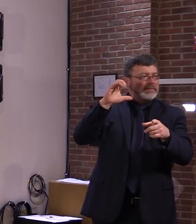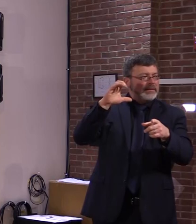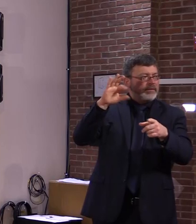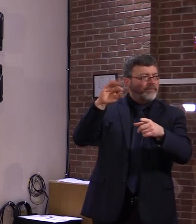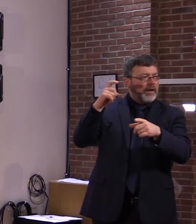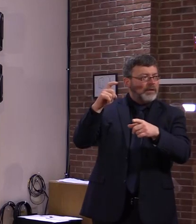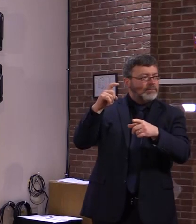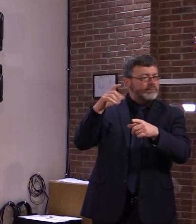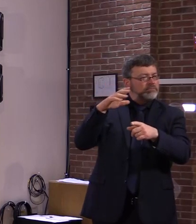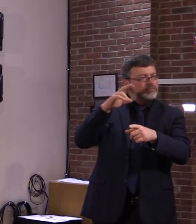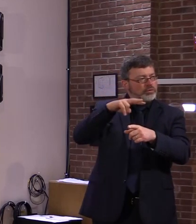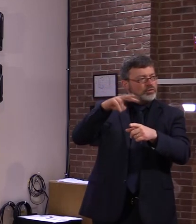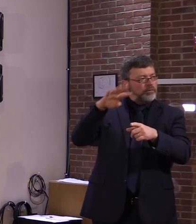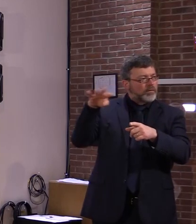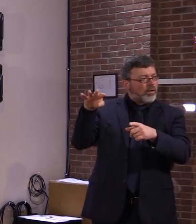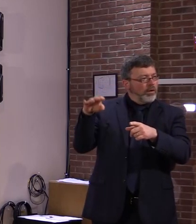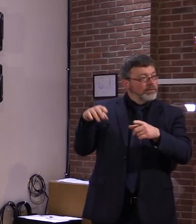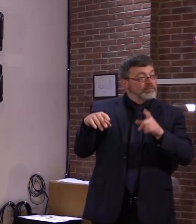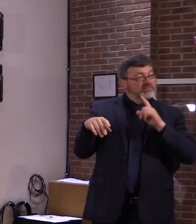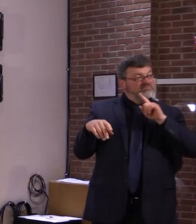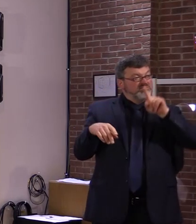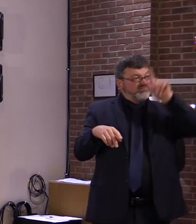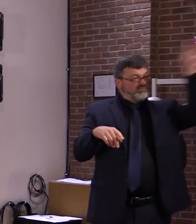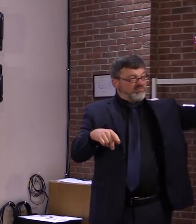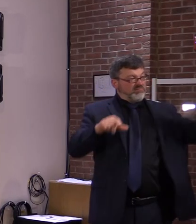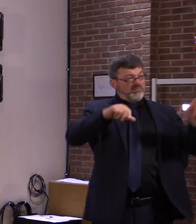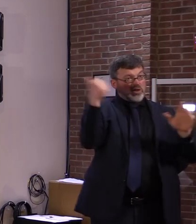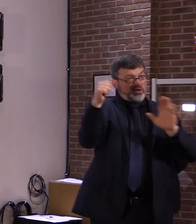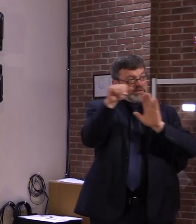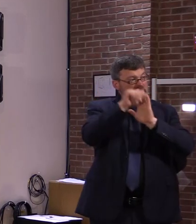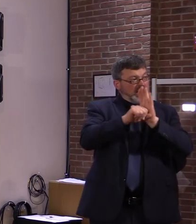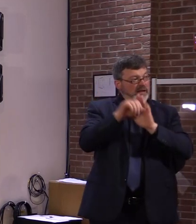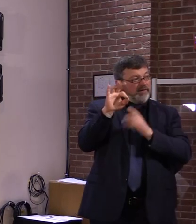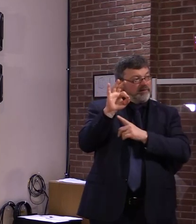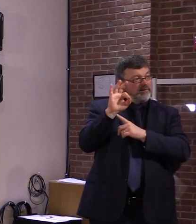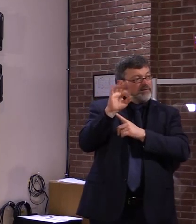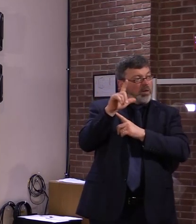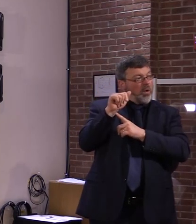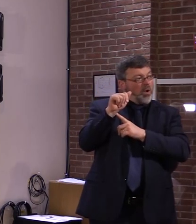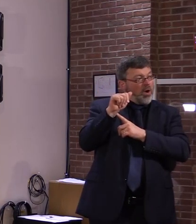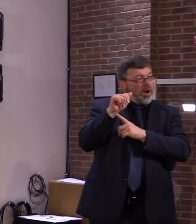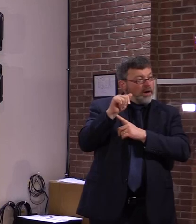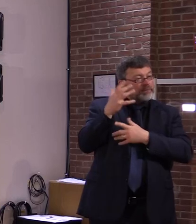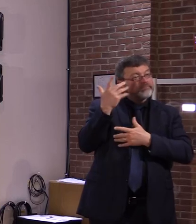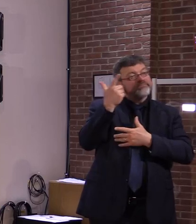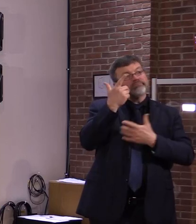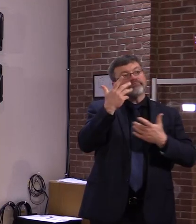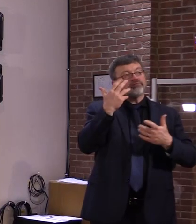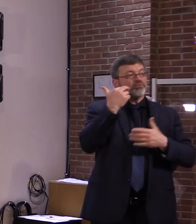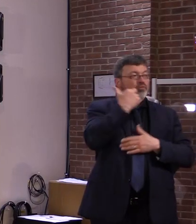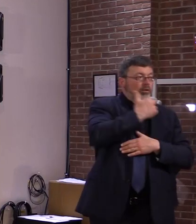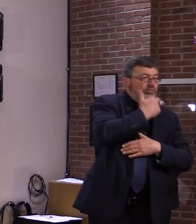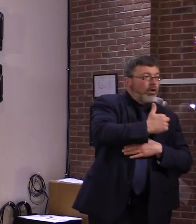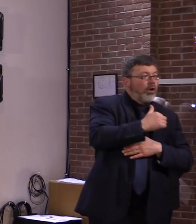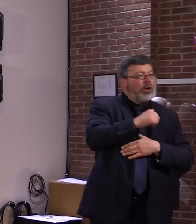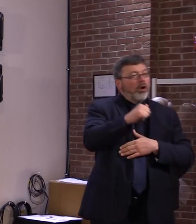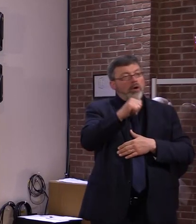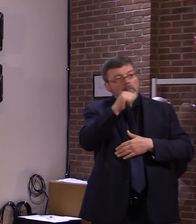several establishments now, since they've opened the bars and such, are offering a shot for a shot, so to